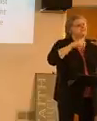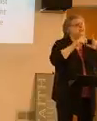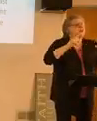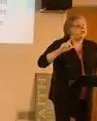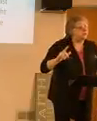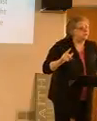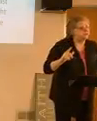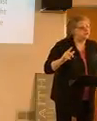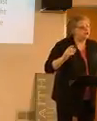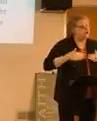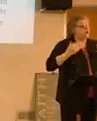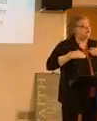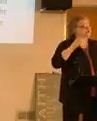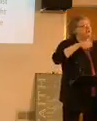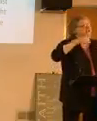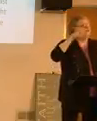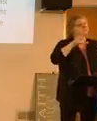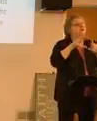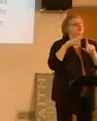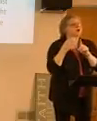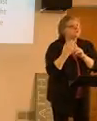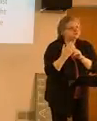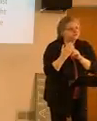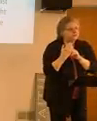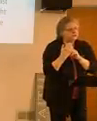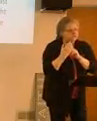who enjoy a different culture.